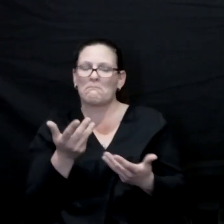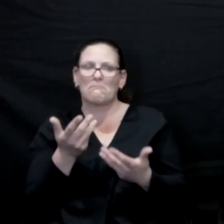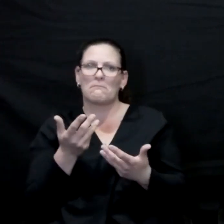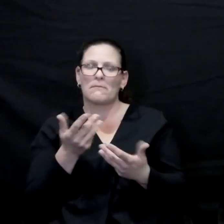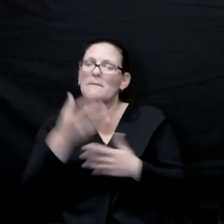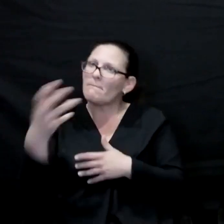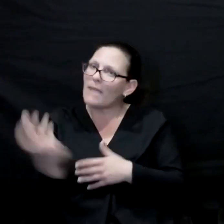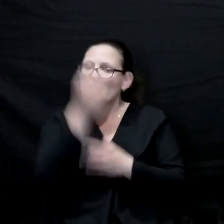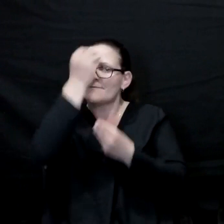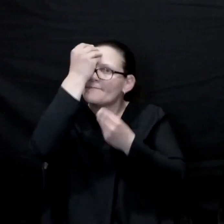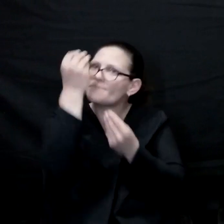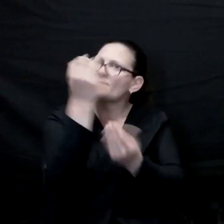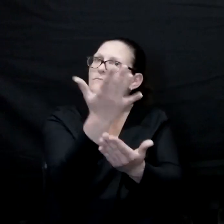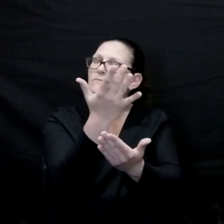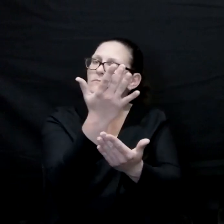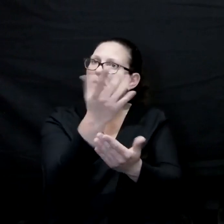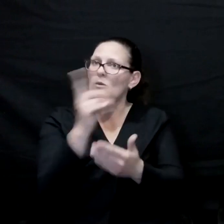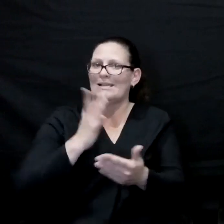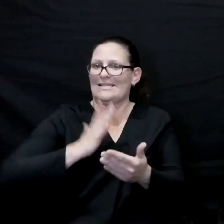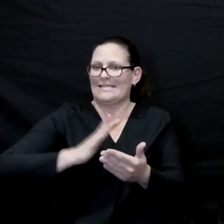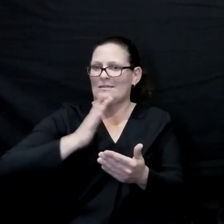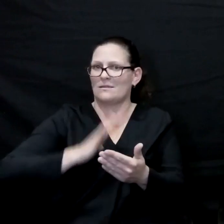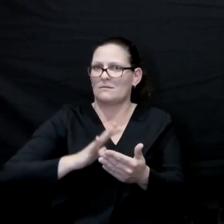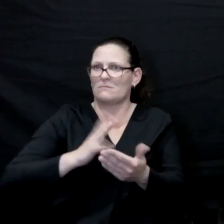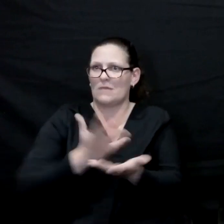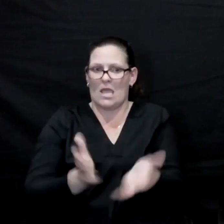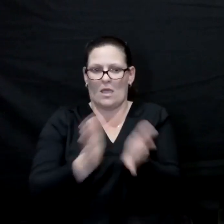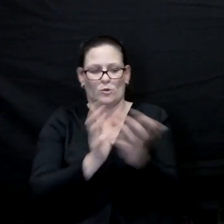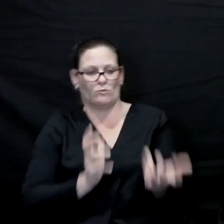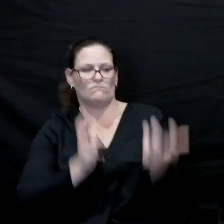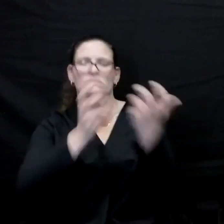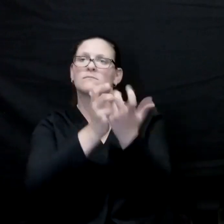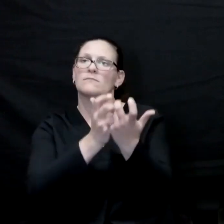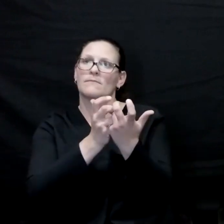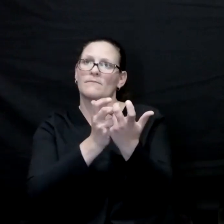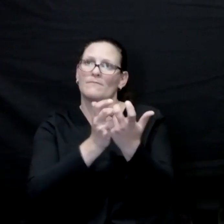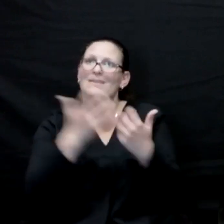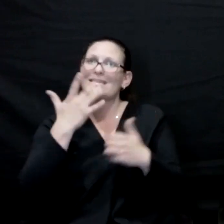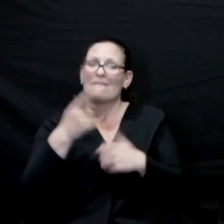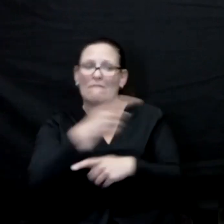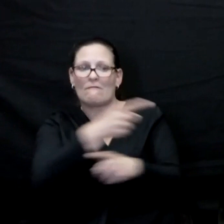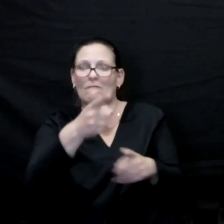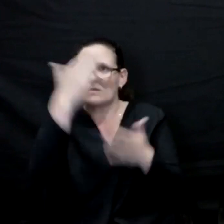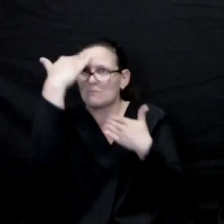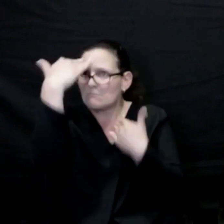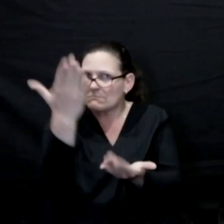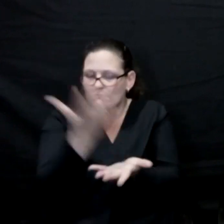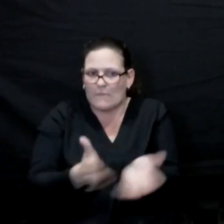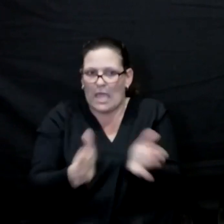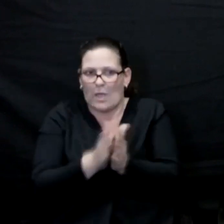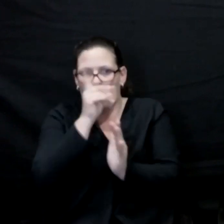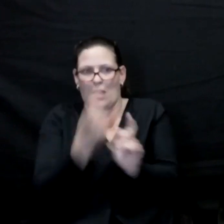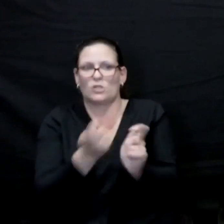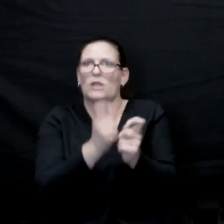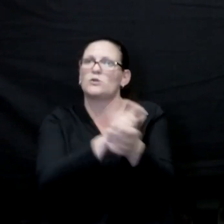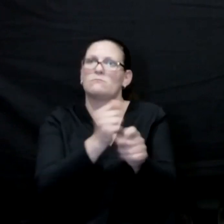services of the NDIS if there's no feedback? So firstly, you can do